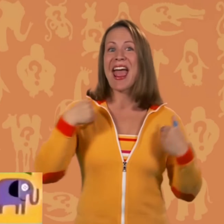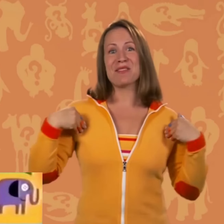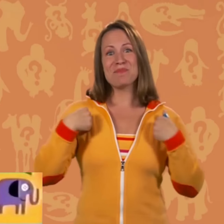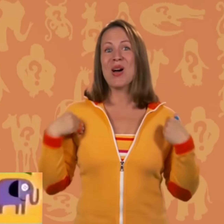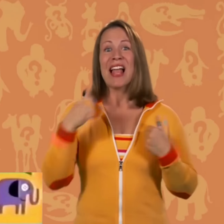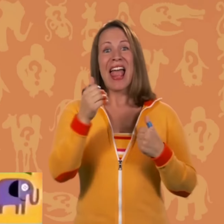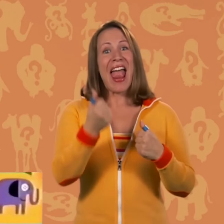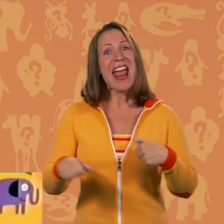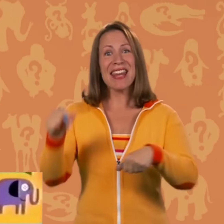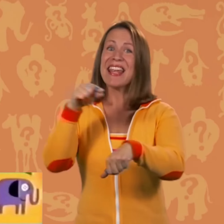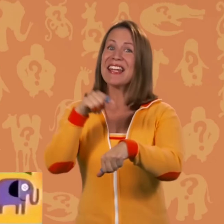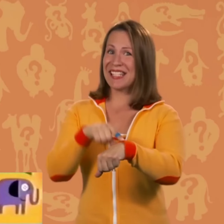animal anytime.